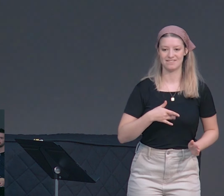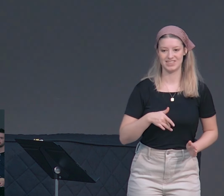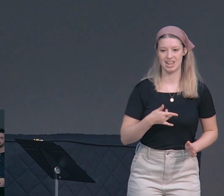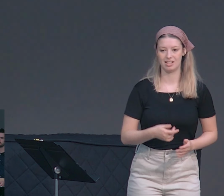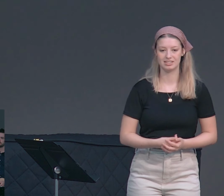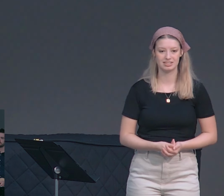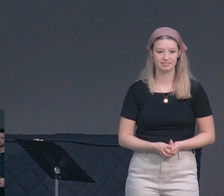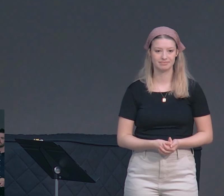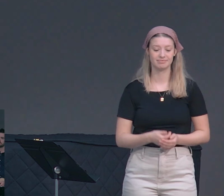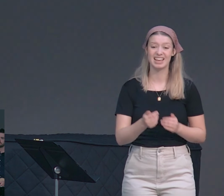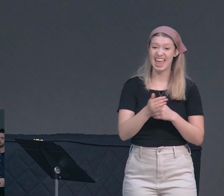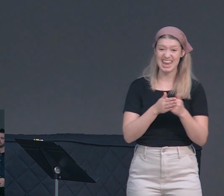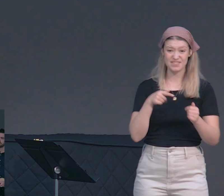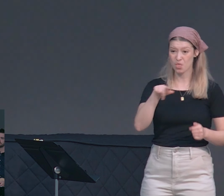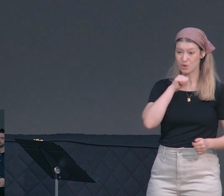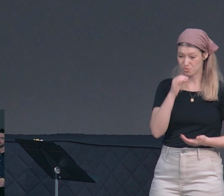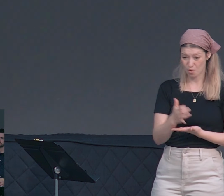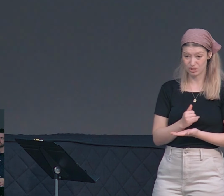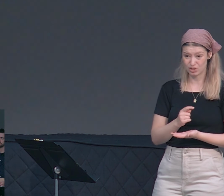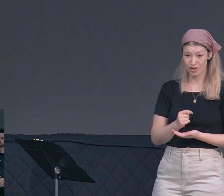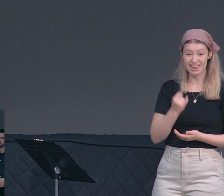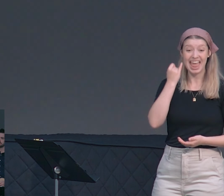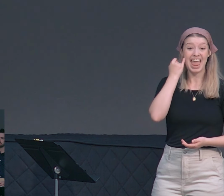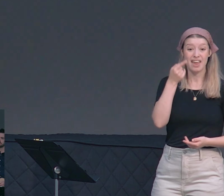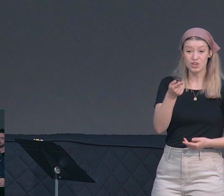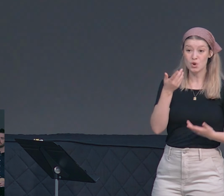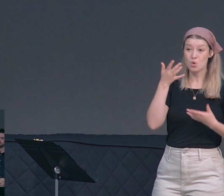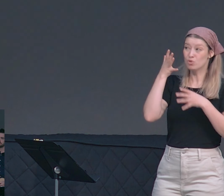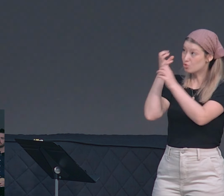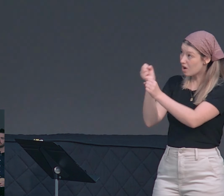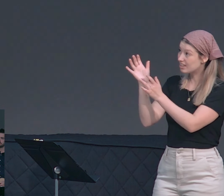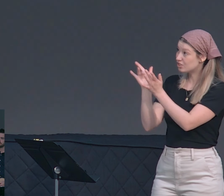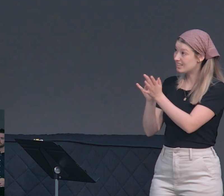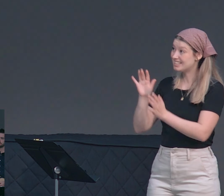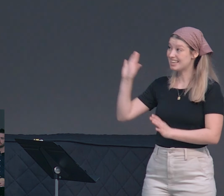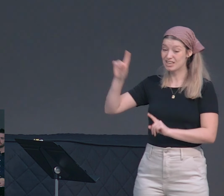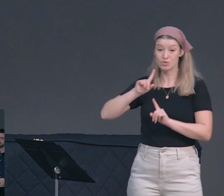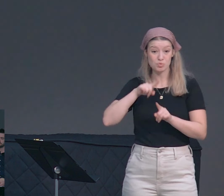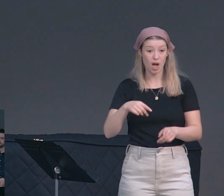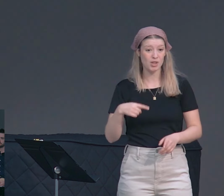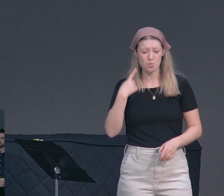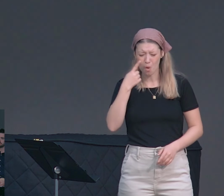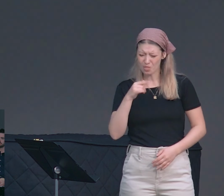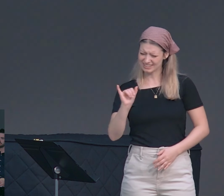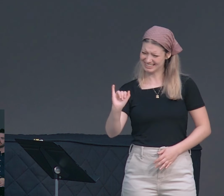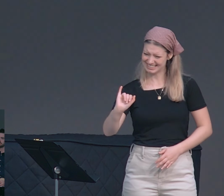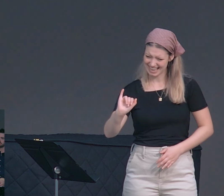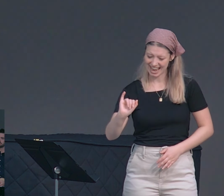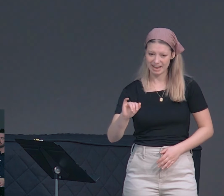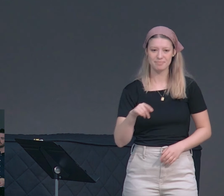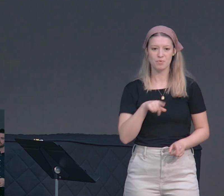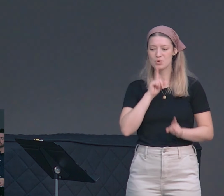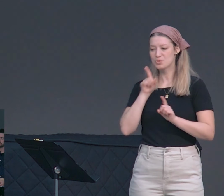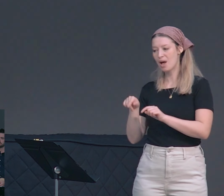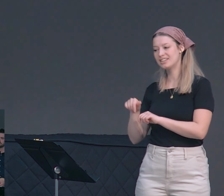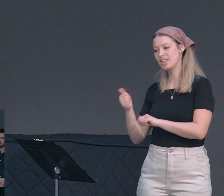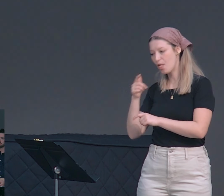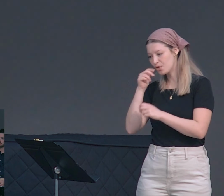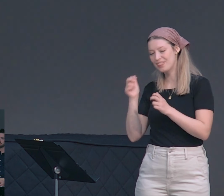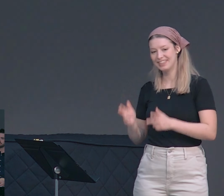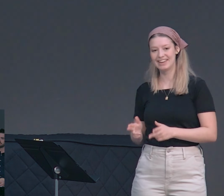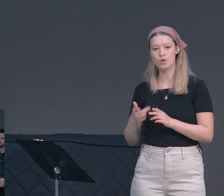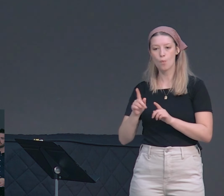deserve it, if you place your trust in Jesus today, his response to you will look just like that of his response